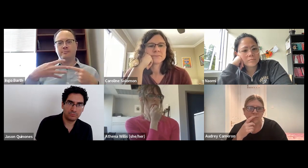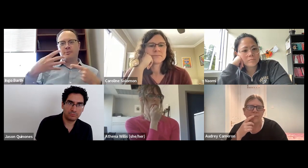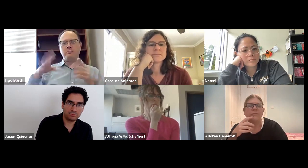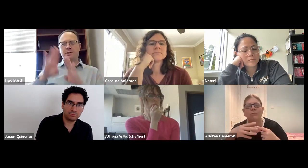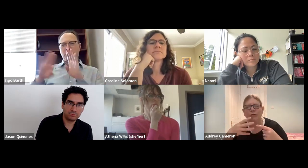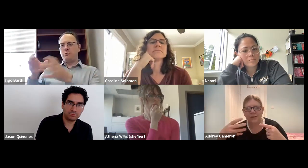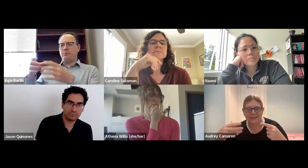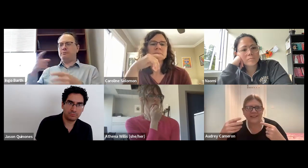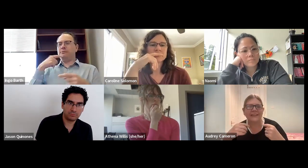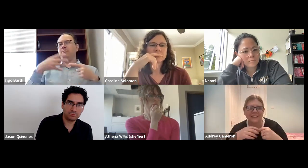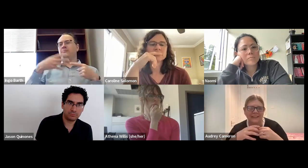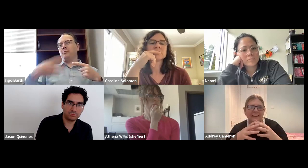We have this.